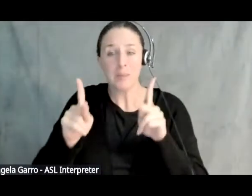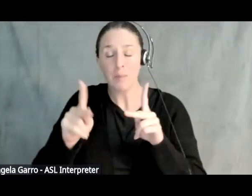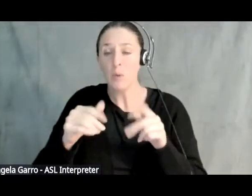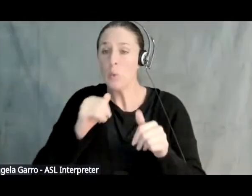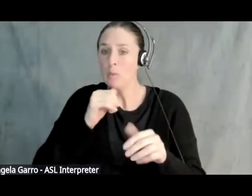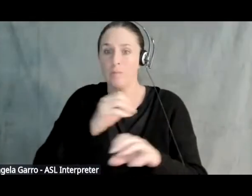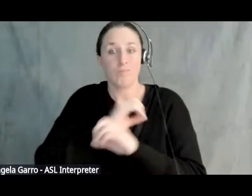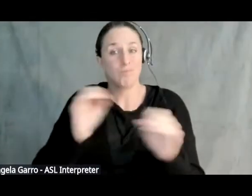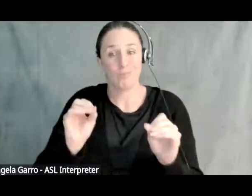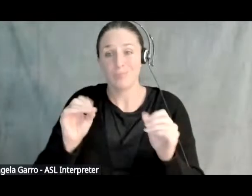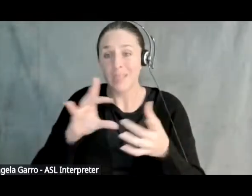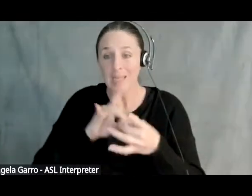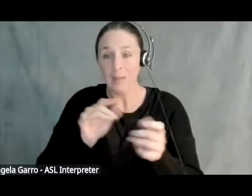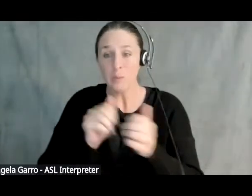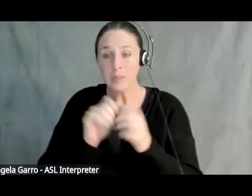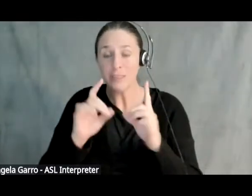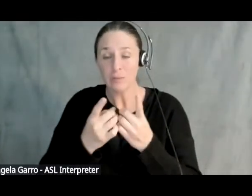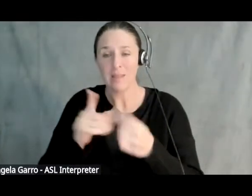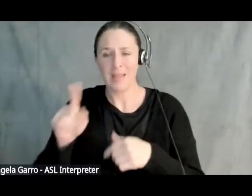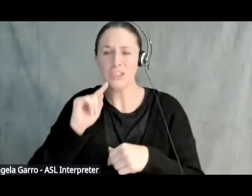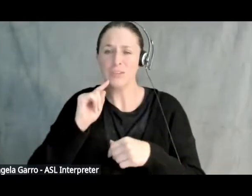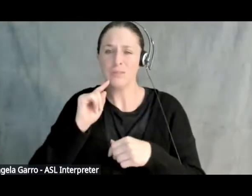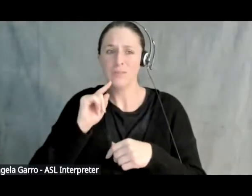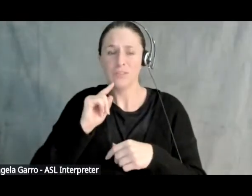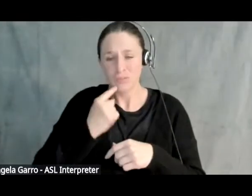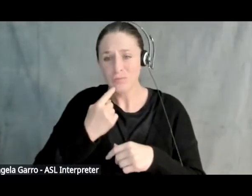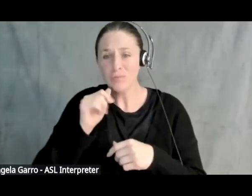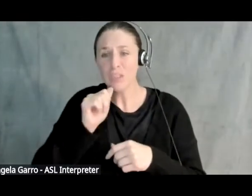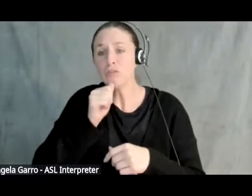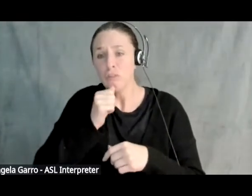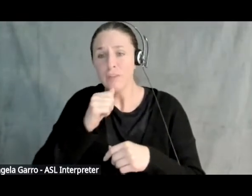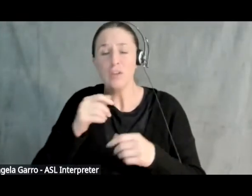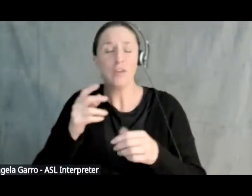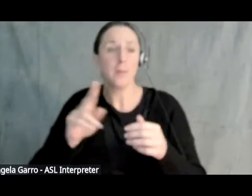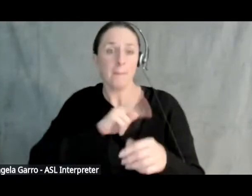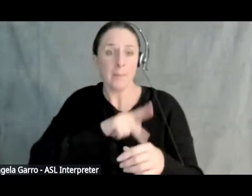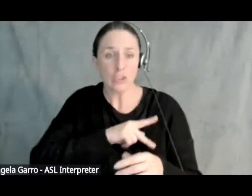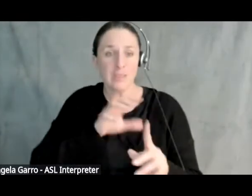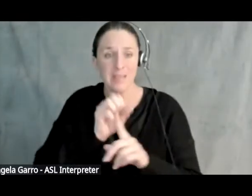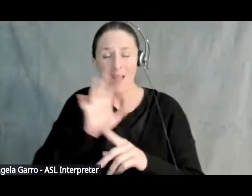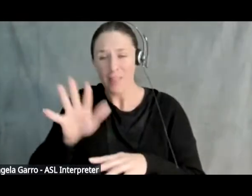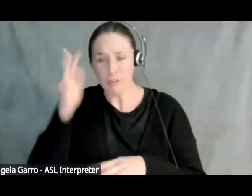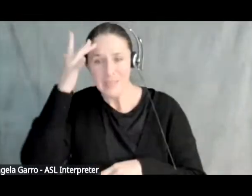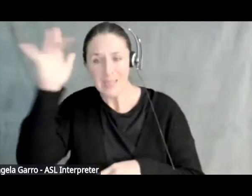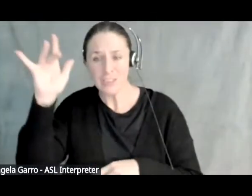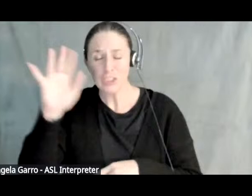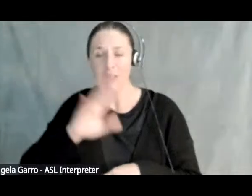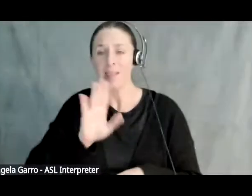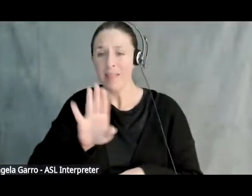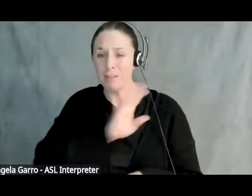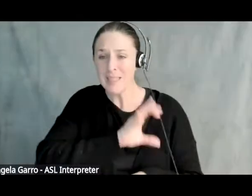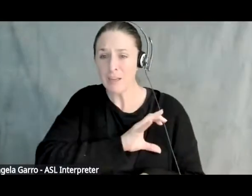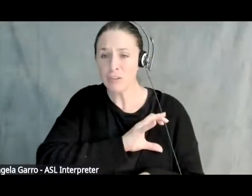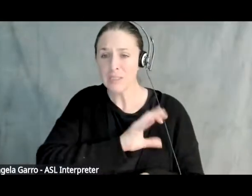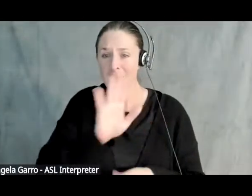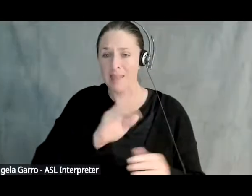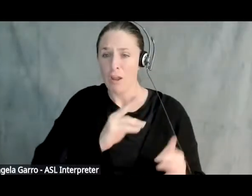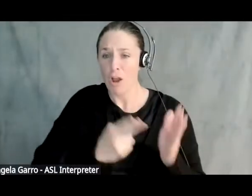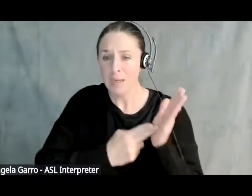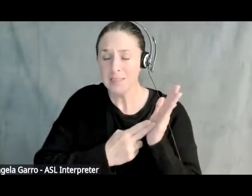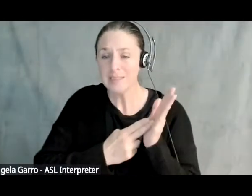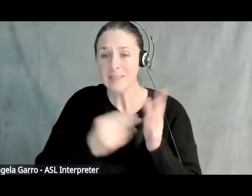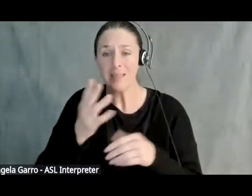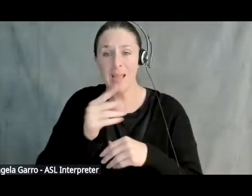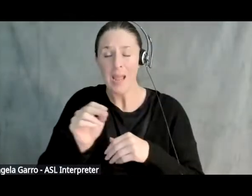district, and they had suffered personal attacks on their intelligence, their integrity, and their honesty, and it was questioned